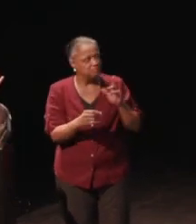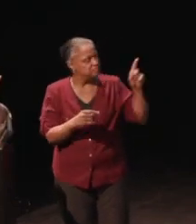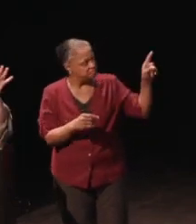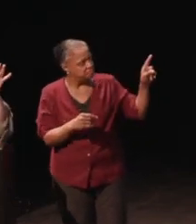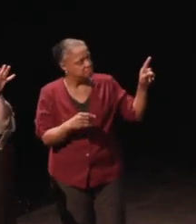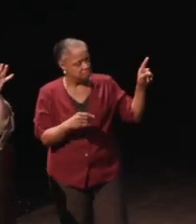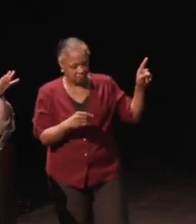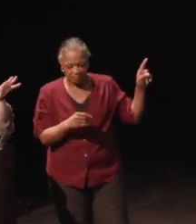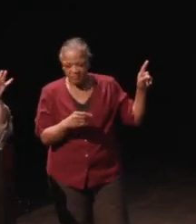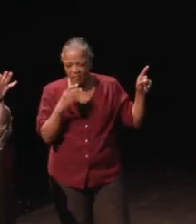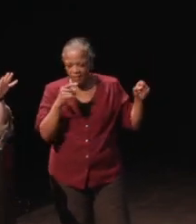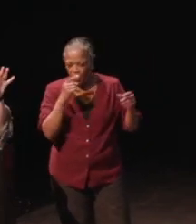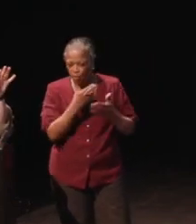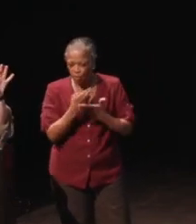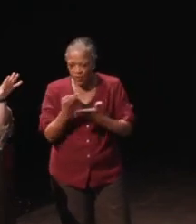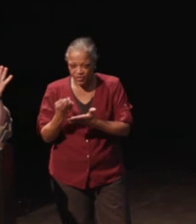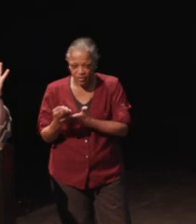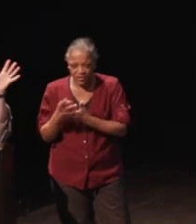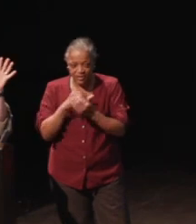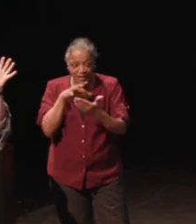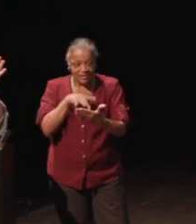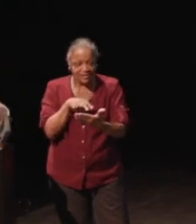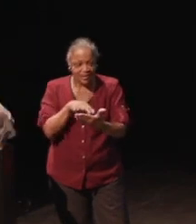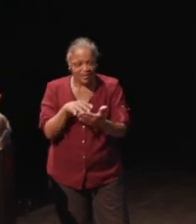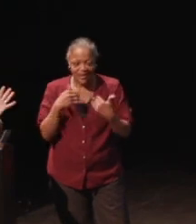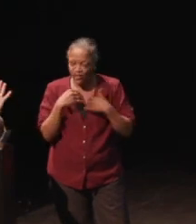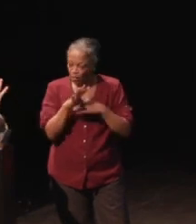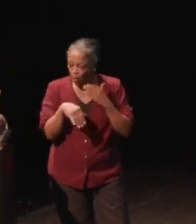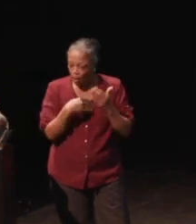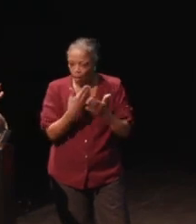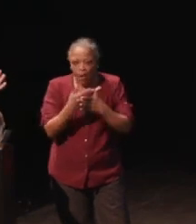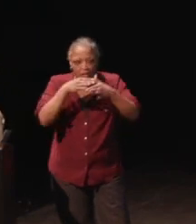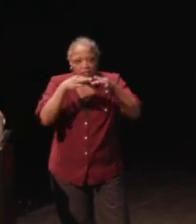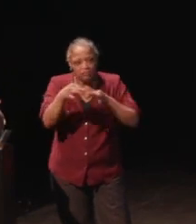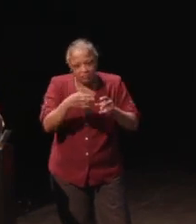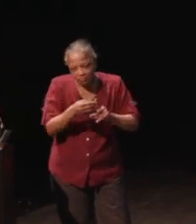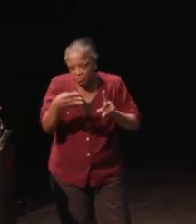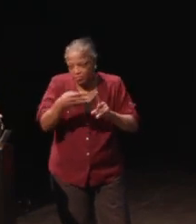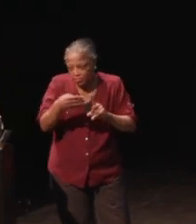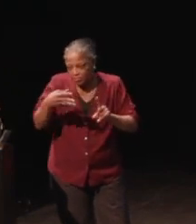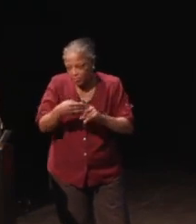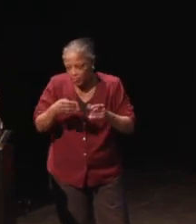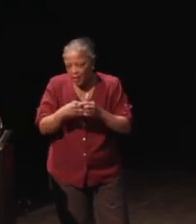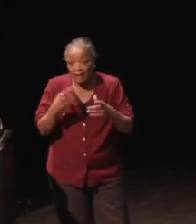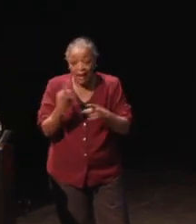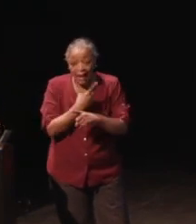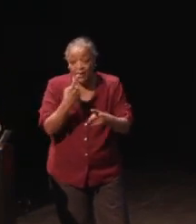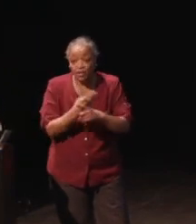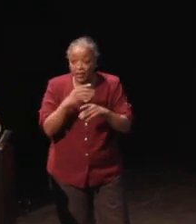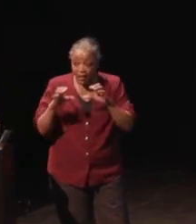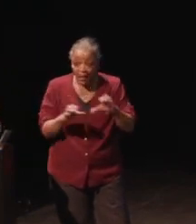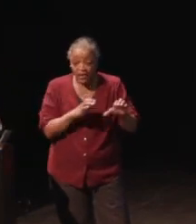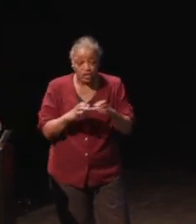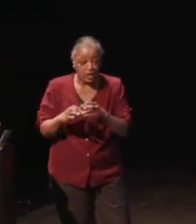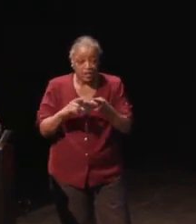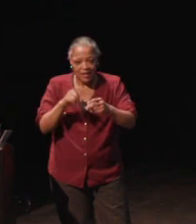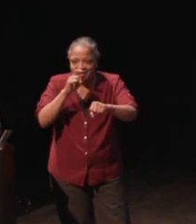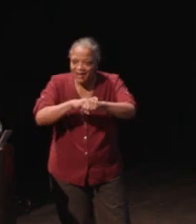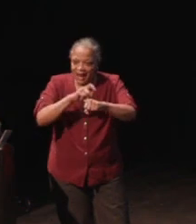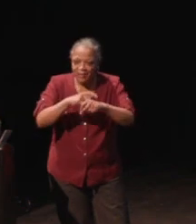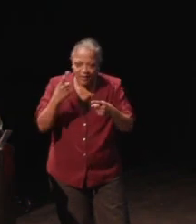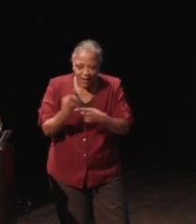that resource, that study has all the explanations of what accurate action, timely action,